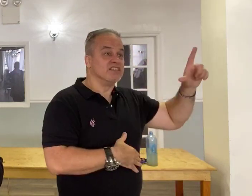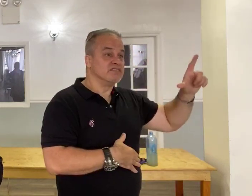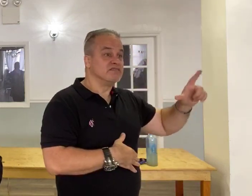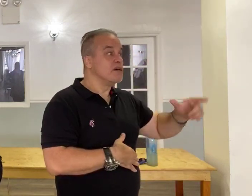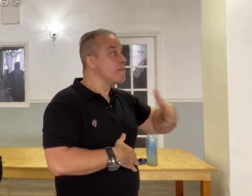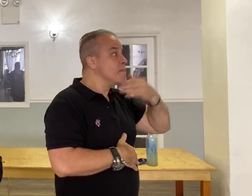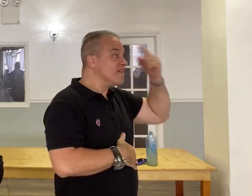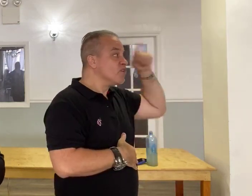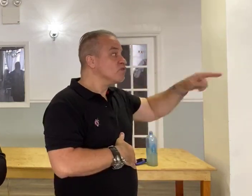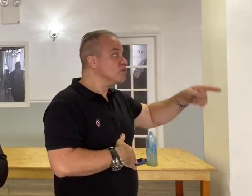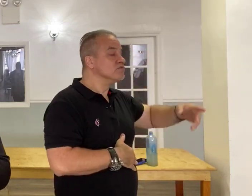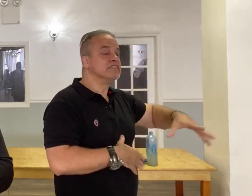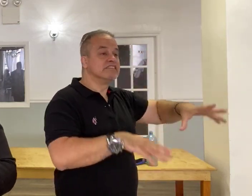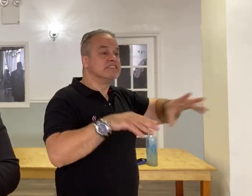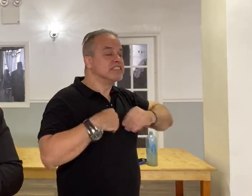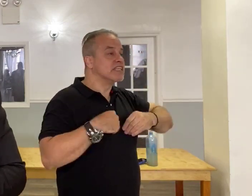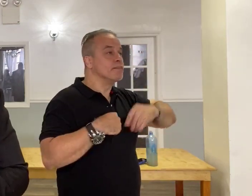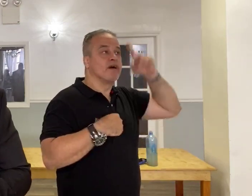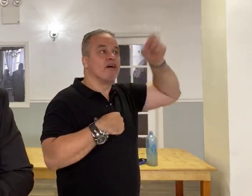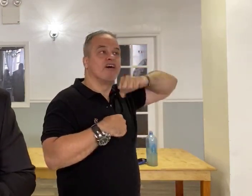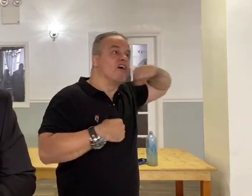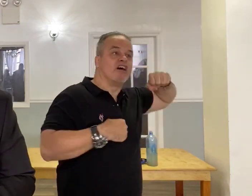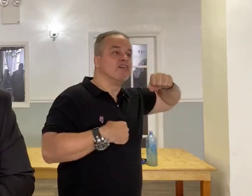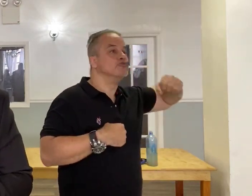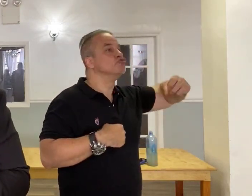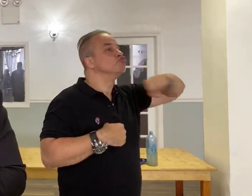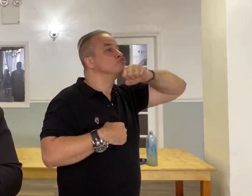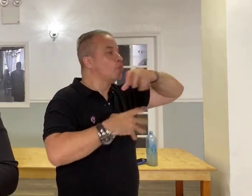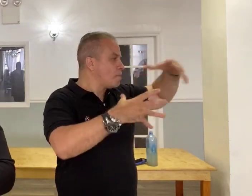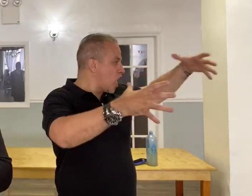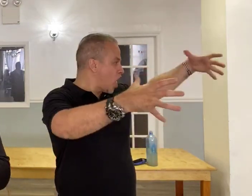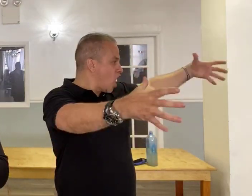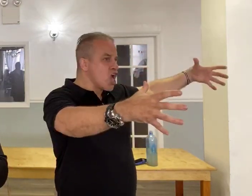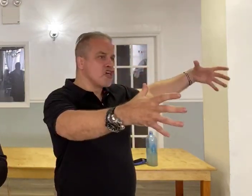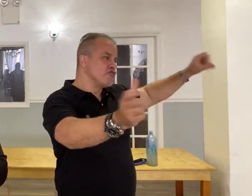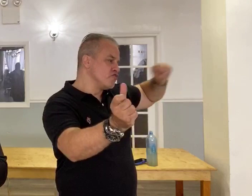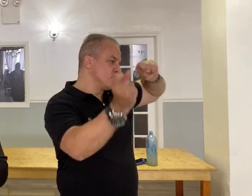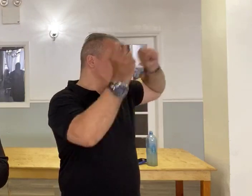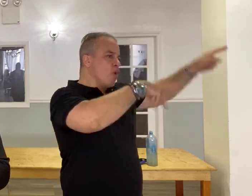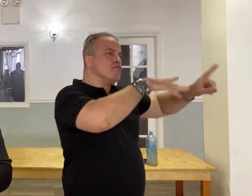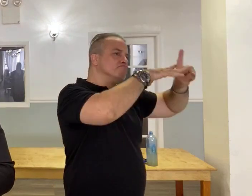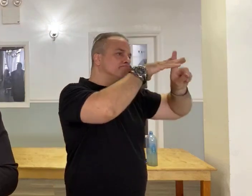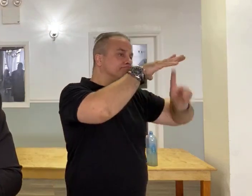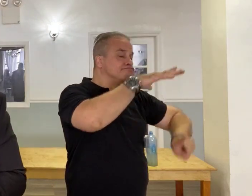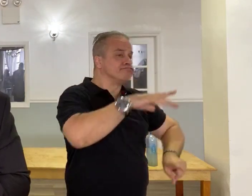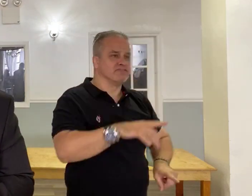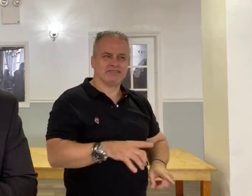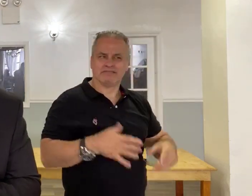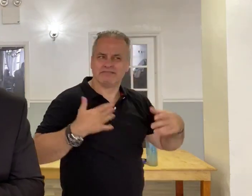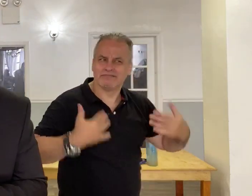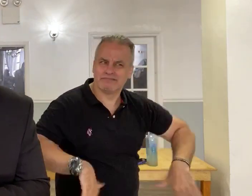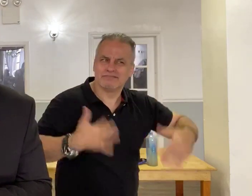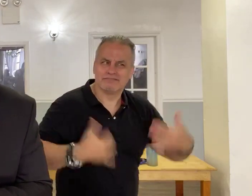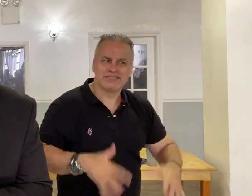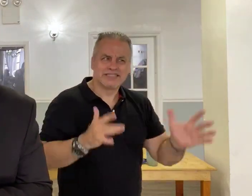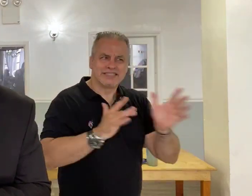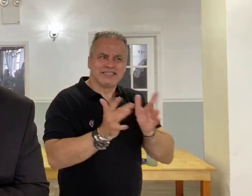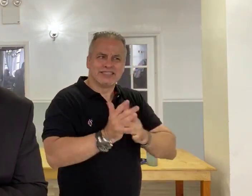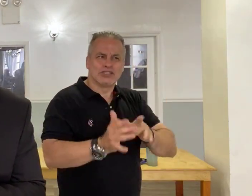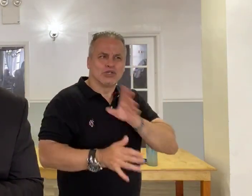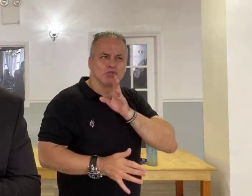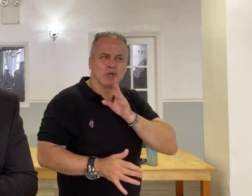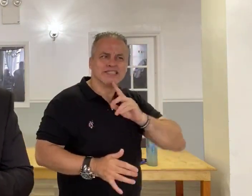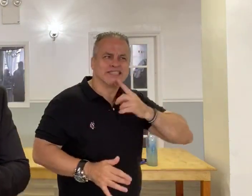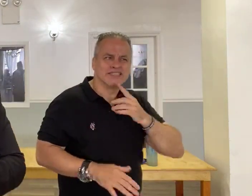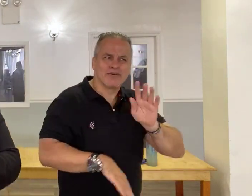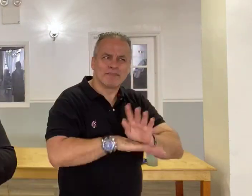some powerful language. That is highly graphic and explicit. Listen, we're